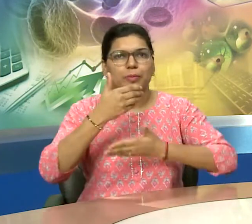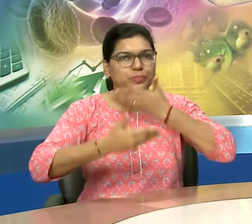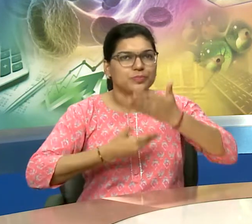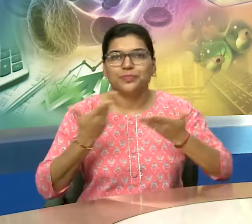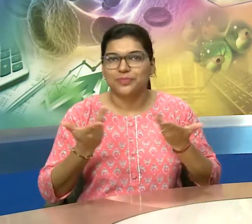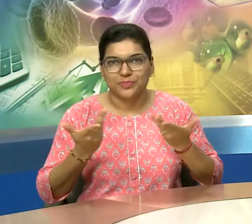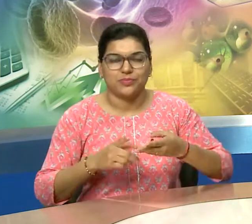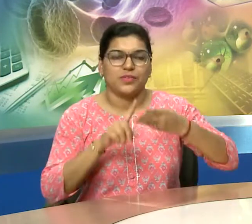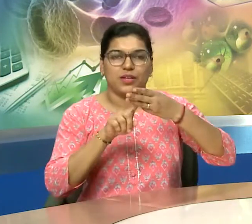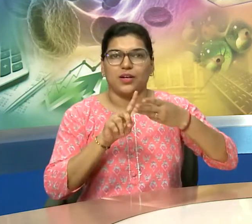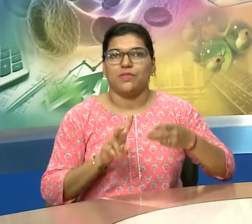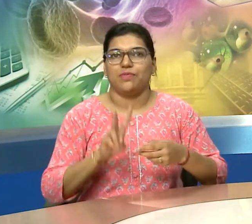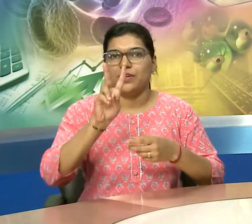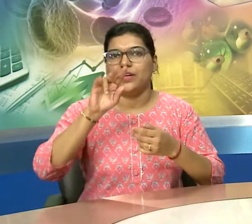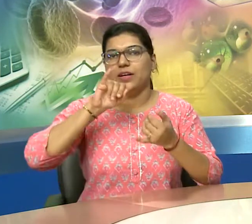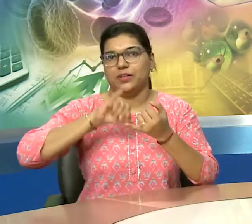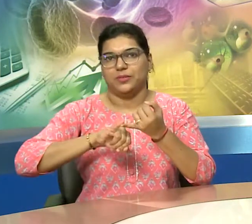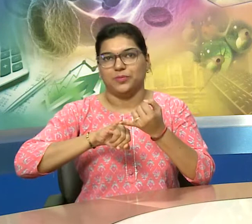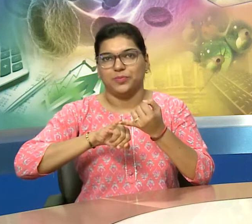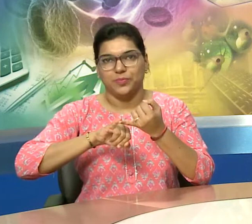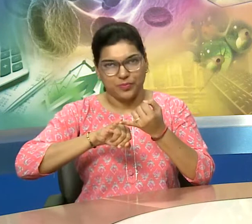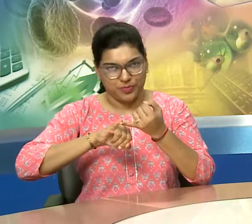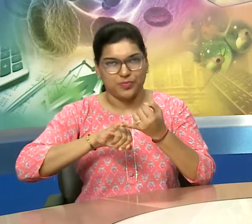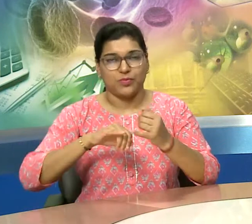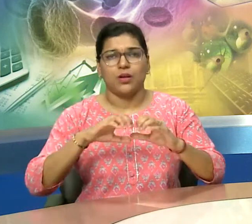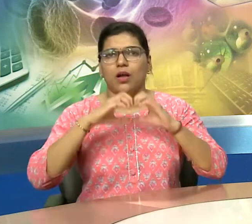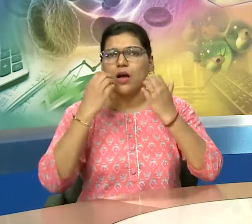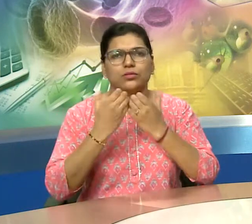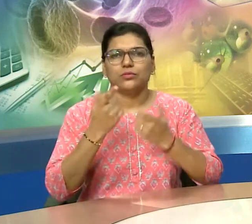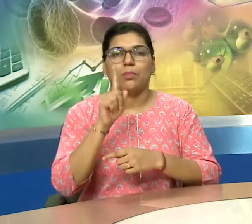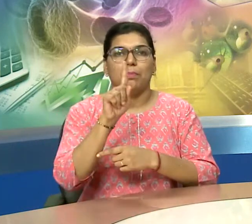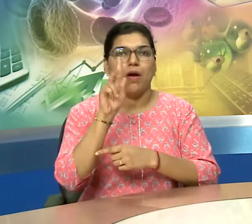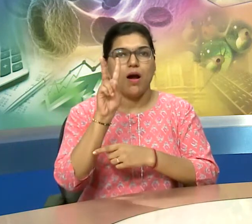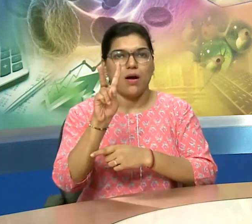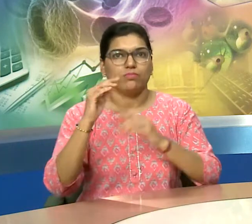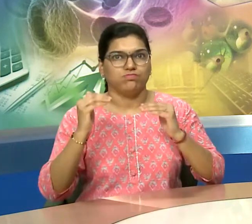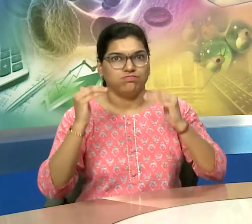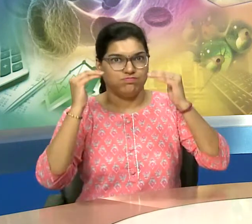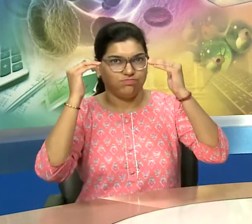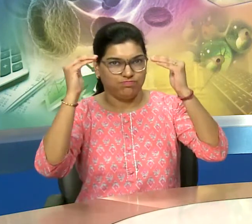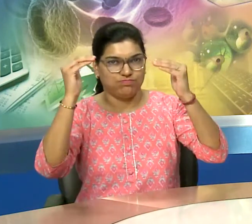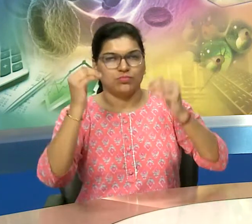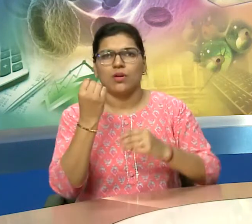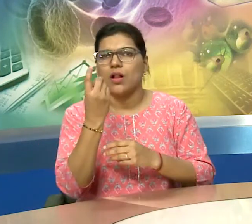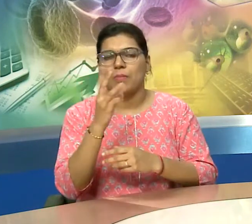Now we are going to learn subject EVS. This is for senior secondary